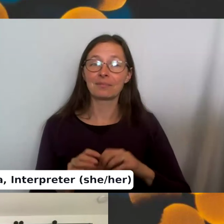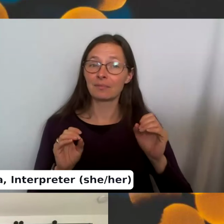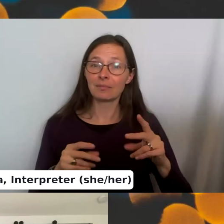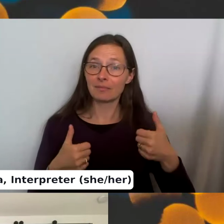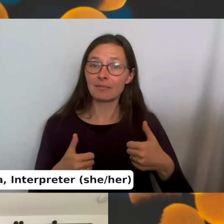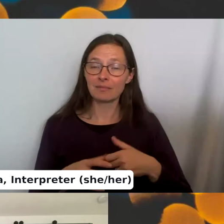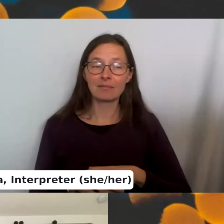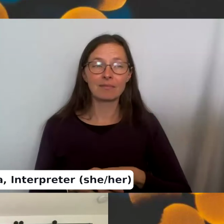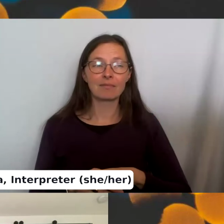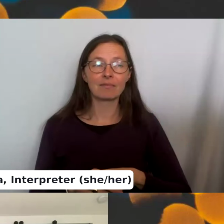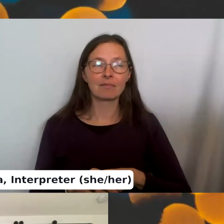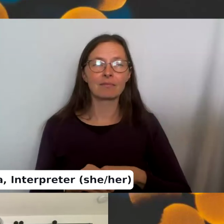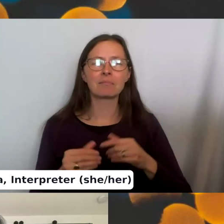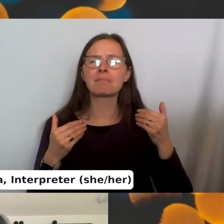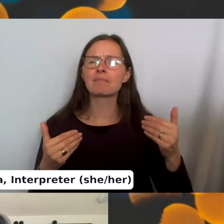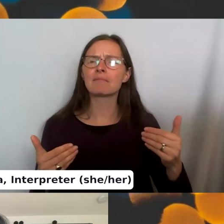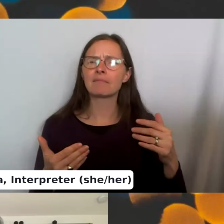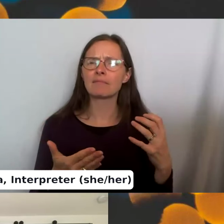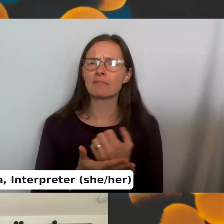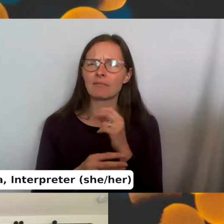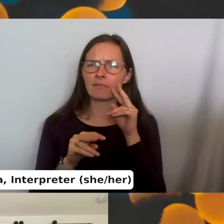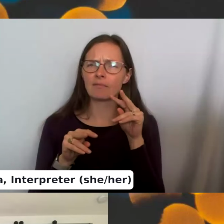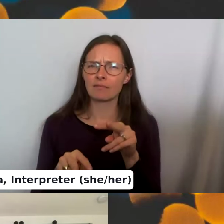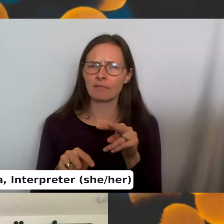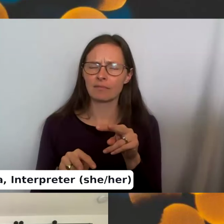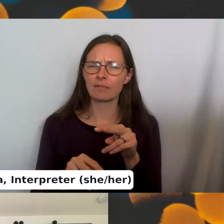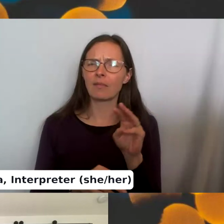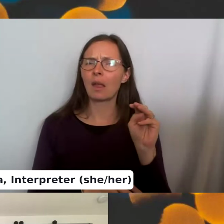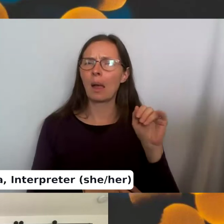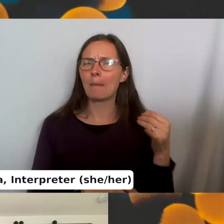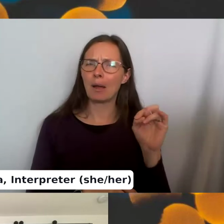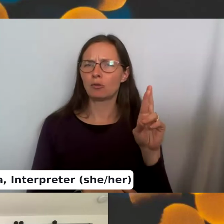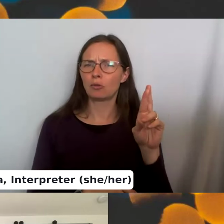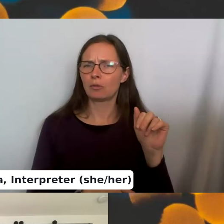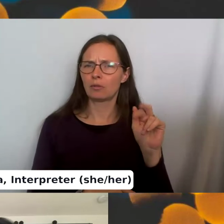great. So let's take a look at the major arcana.